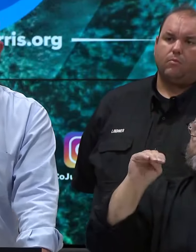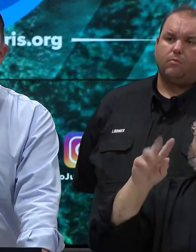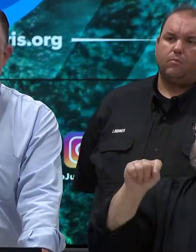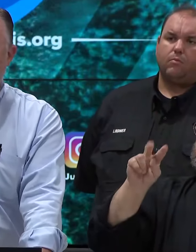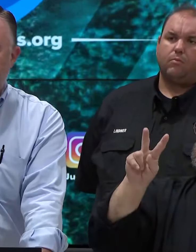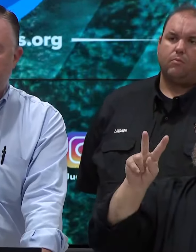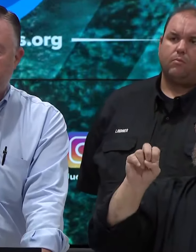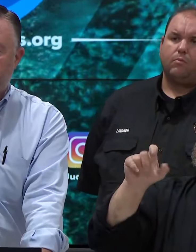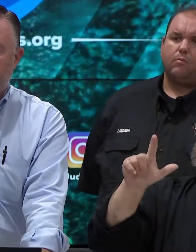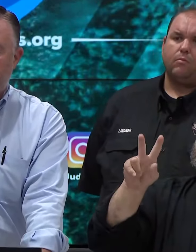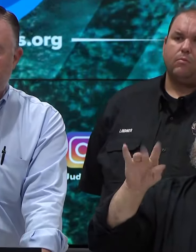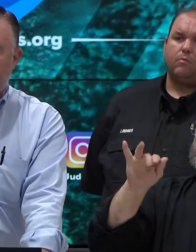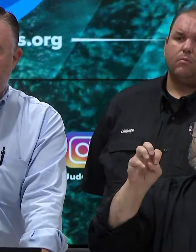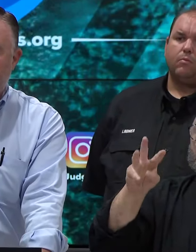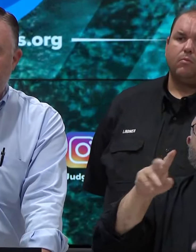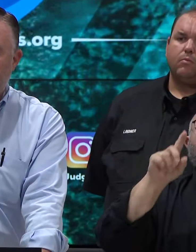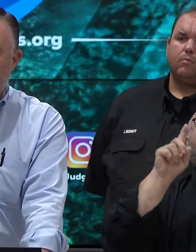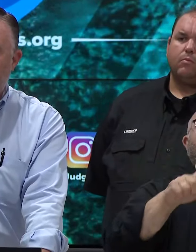timeline.